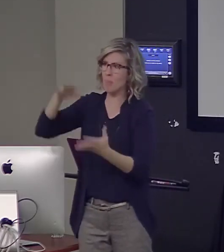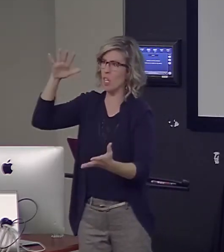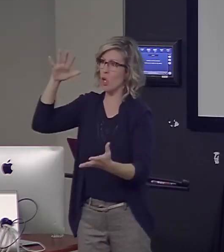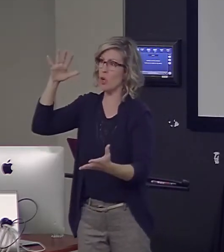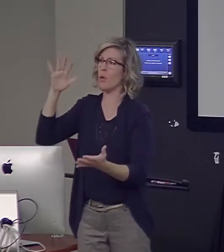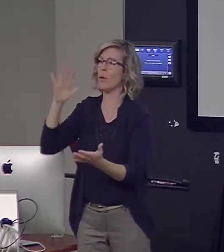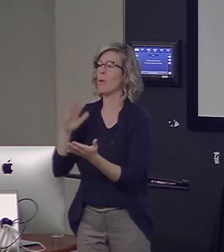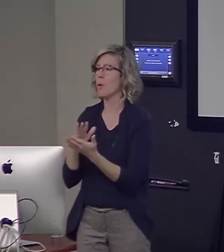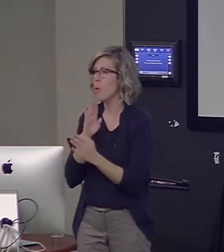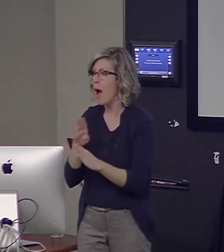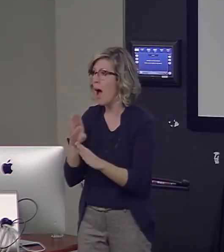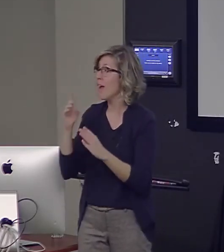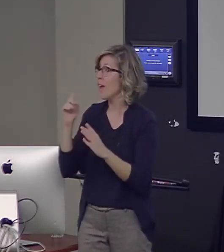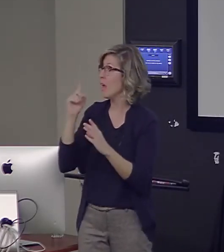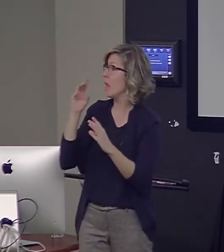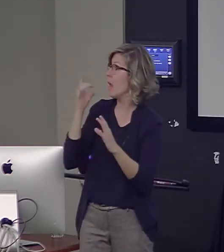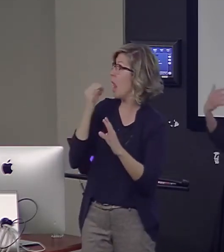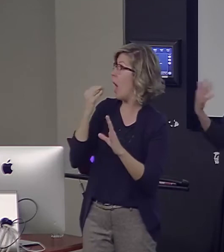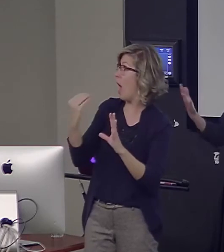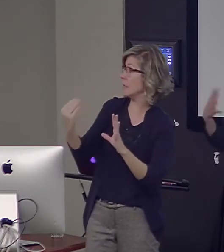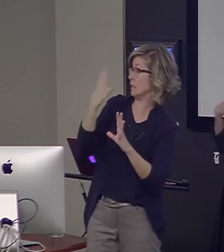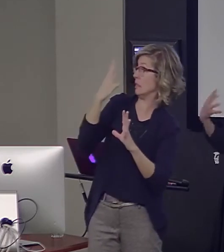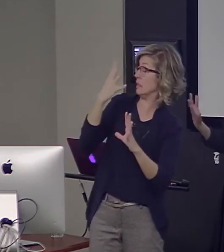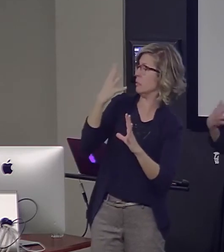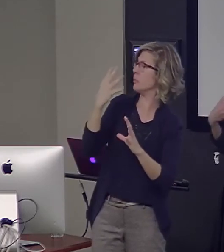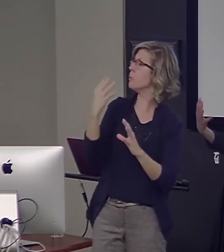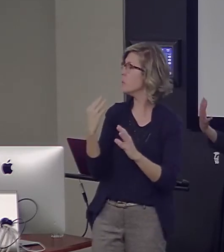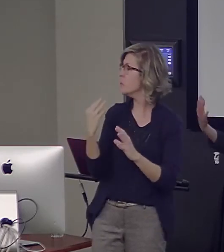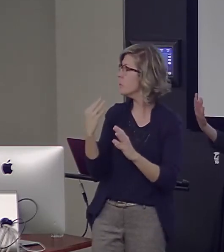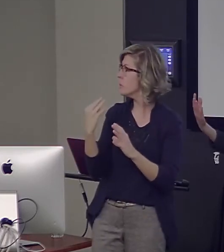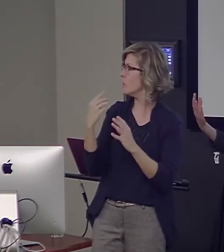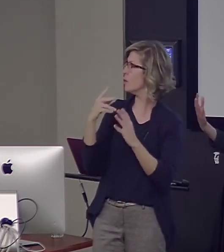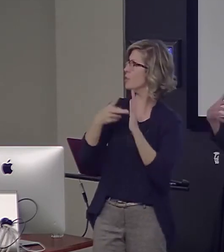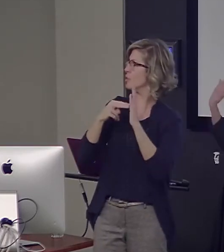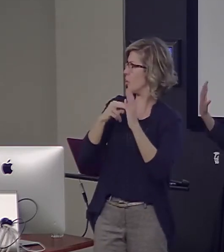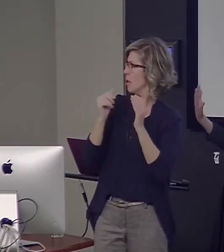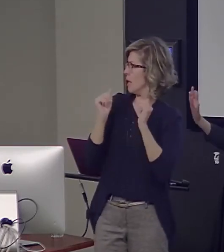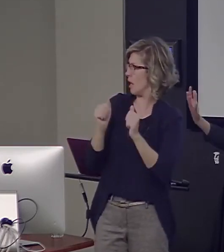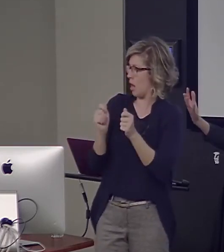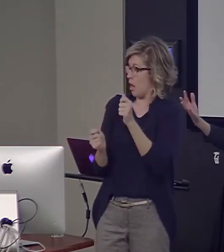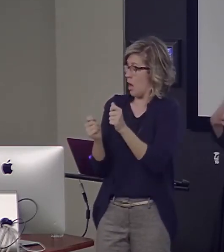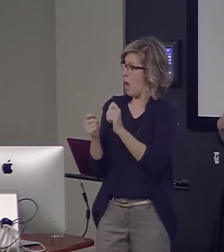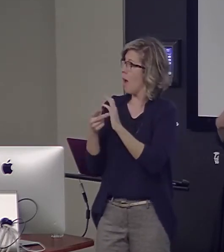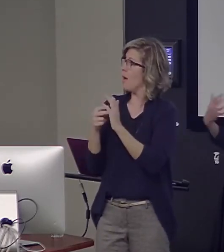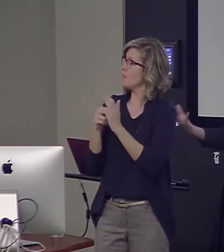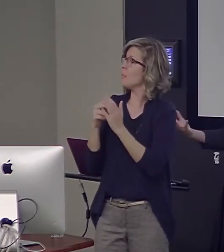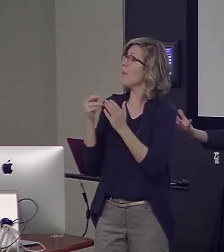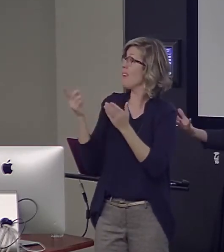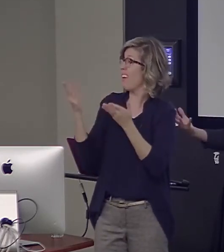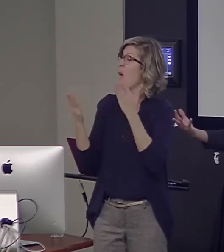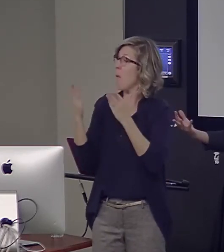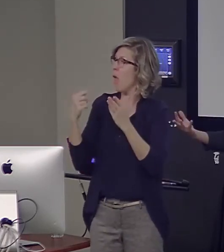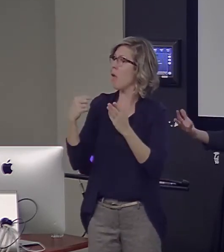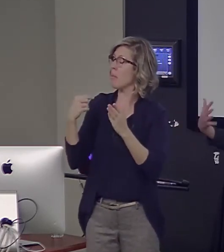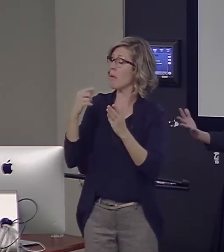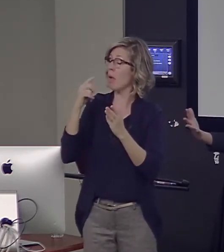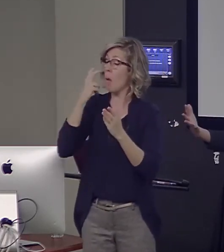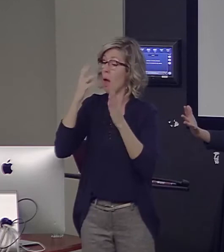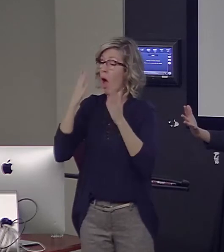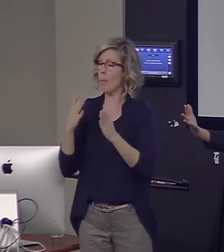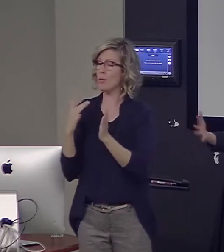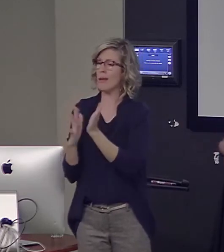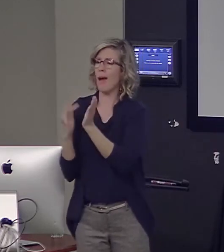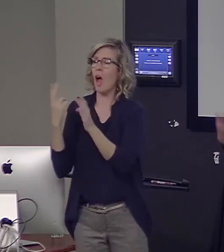brighter light or a less bright light. So certainly one possibility is that you're using analogies from other